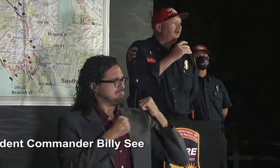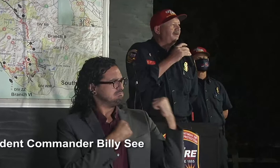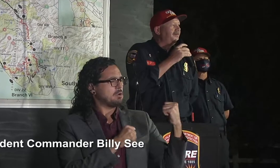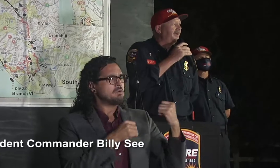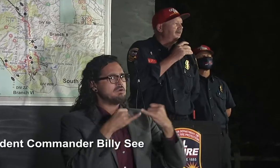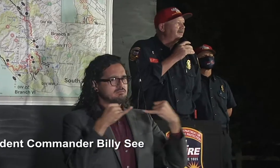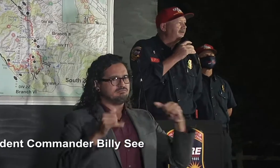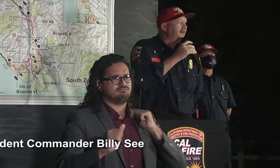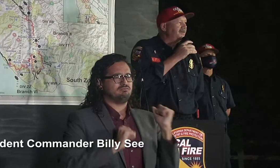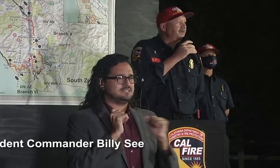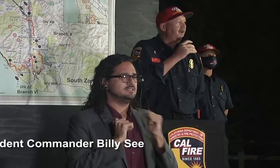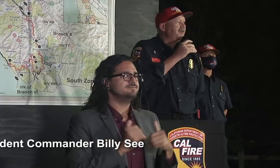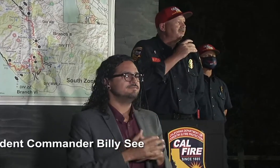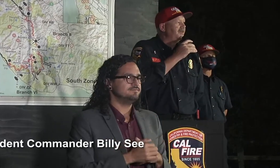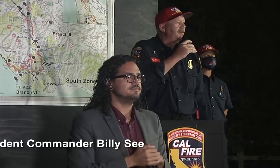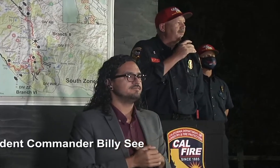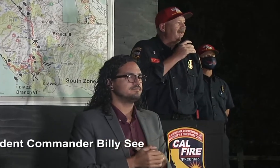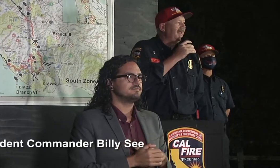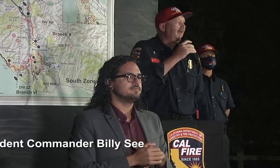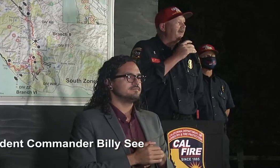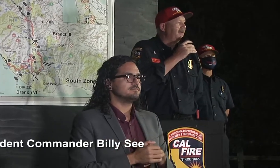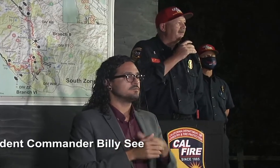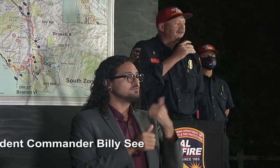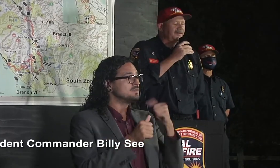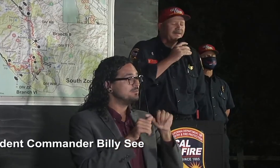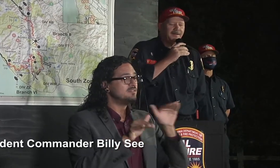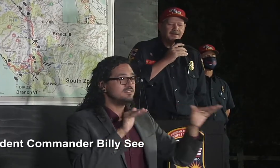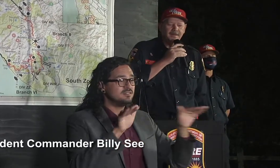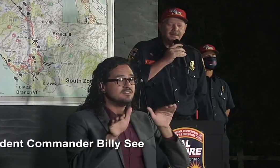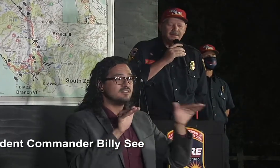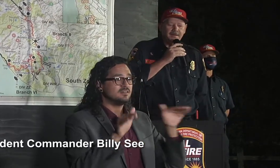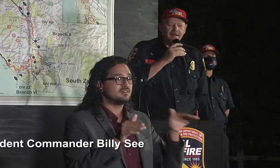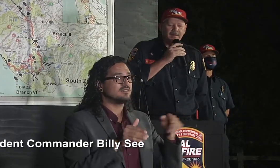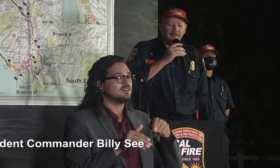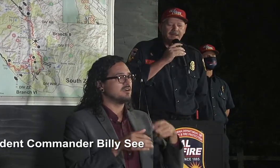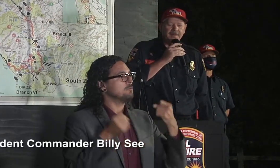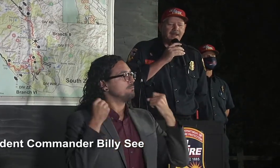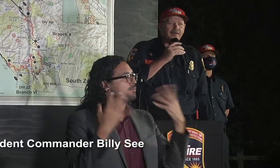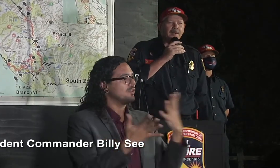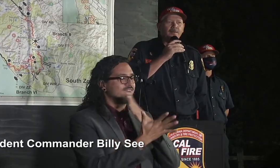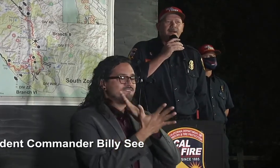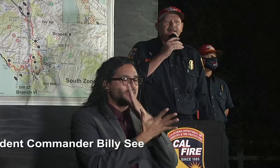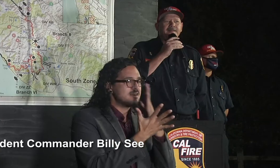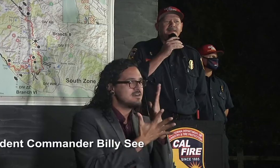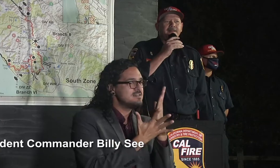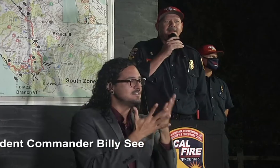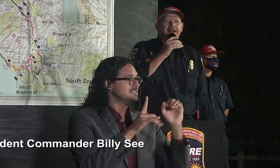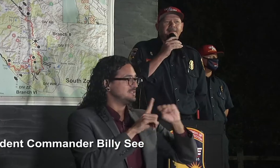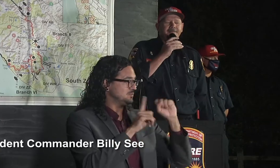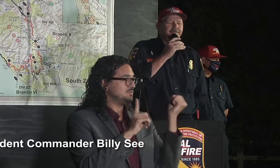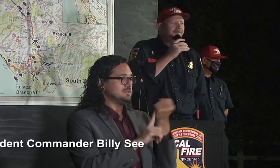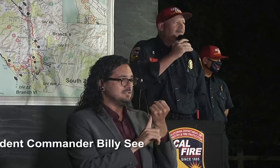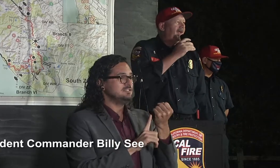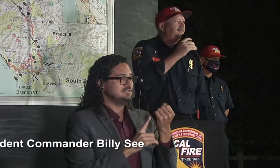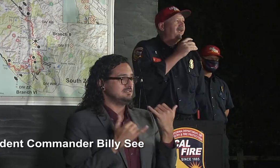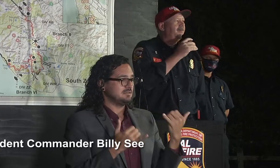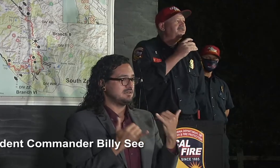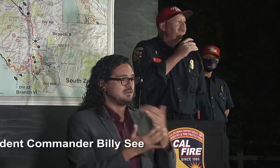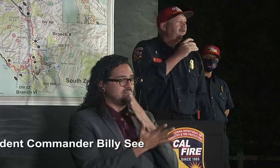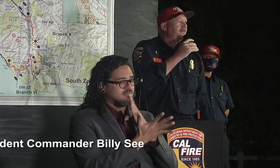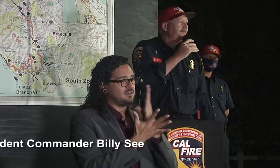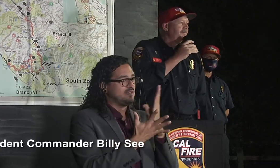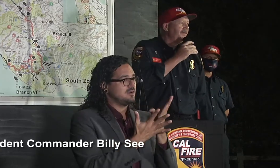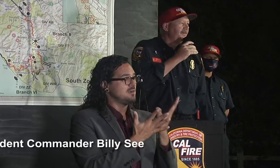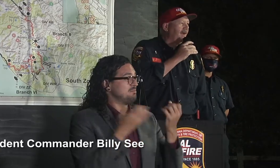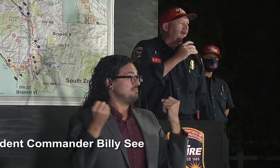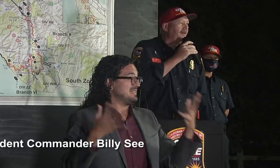is a multi-phase situation to mitigate this incident. We have a lot of roadways that have damage